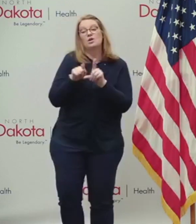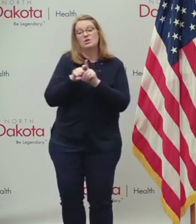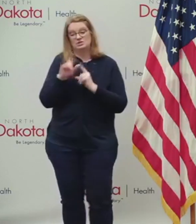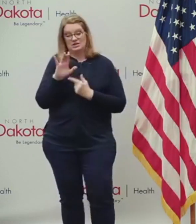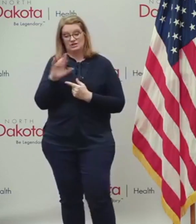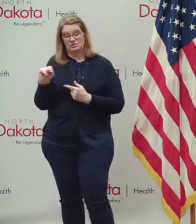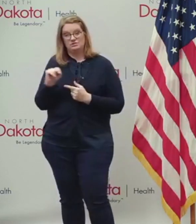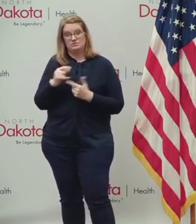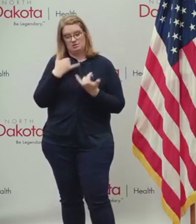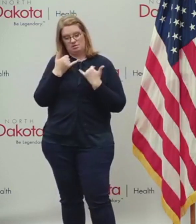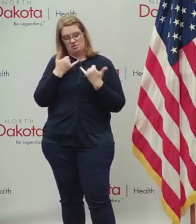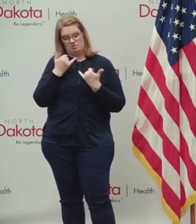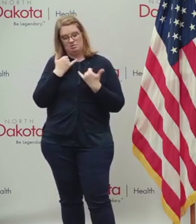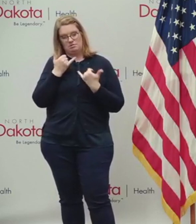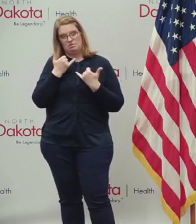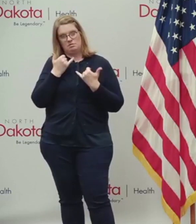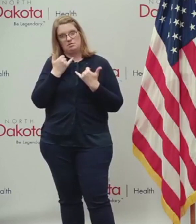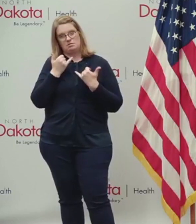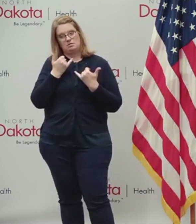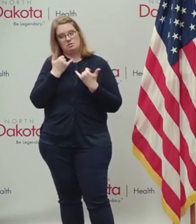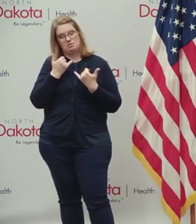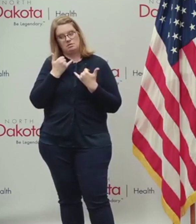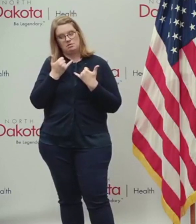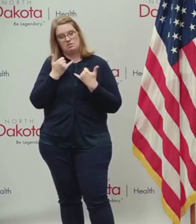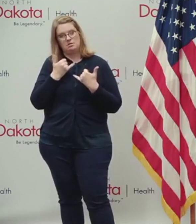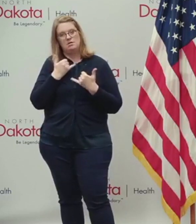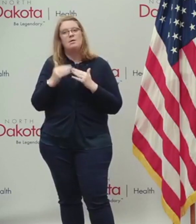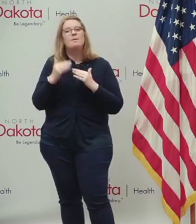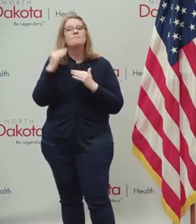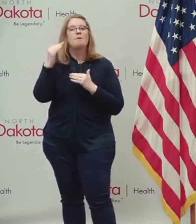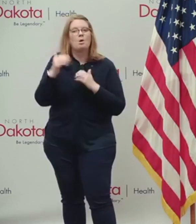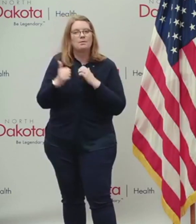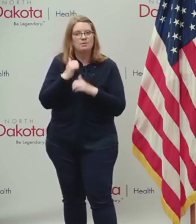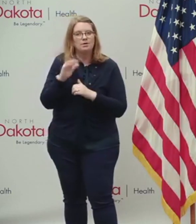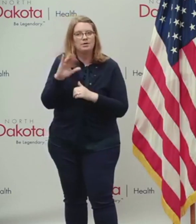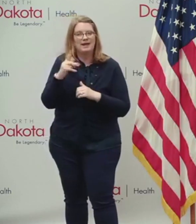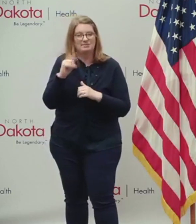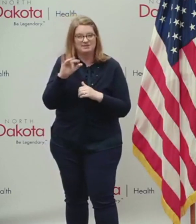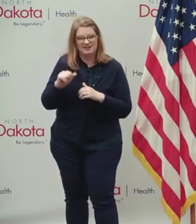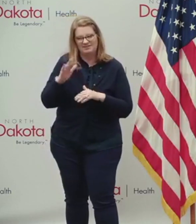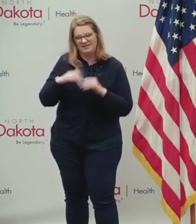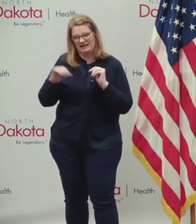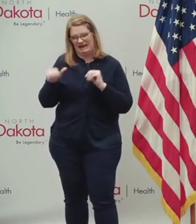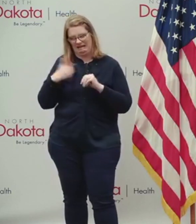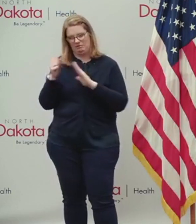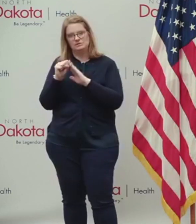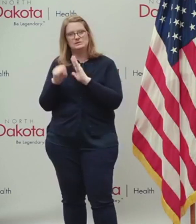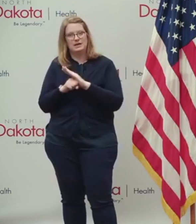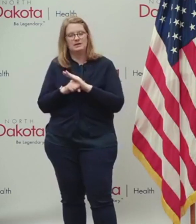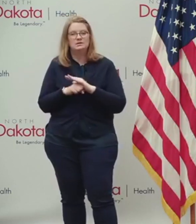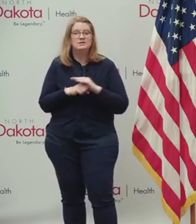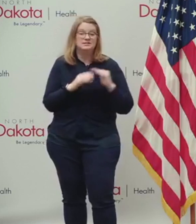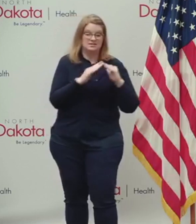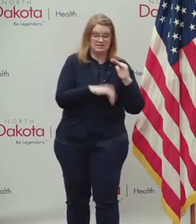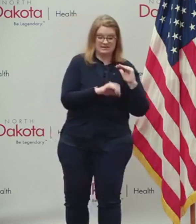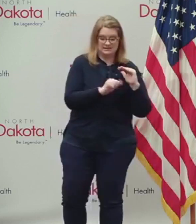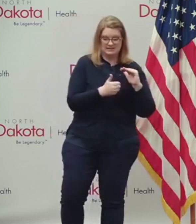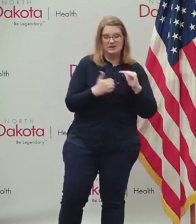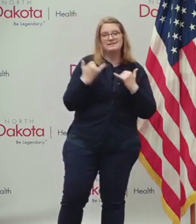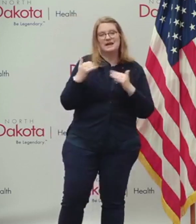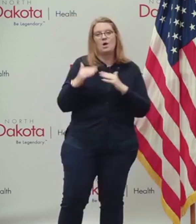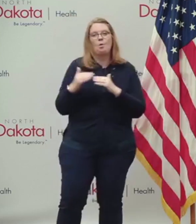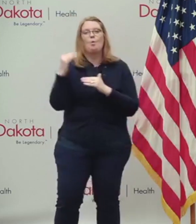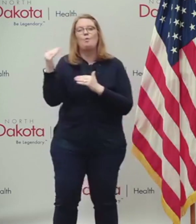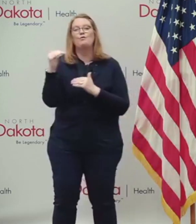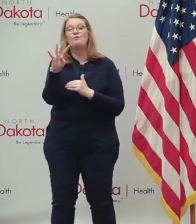doing more contact tracing per capita than almost any other state. We've gone from less than 10 to over